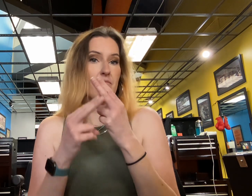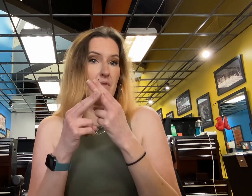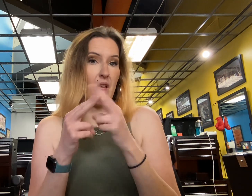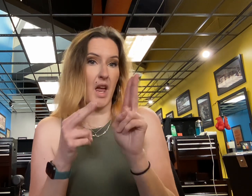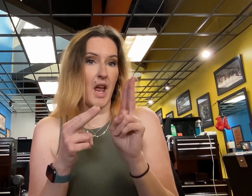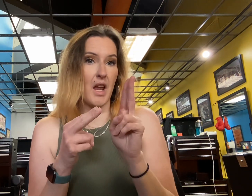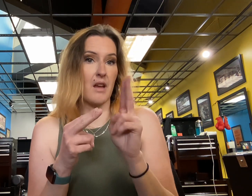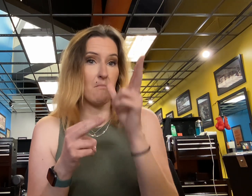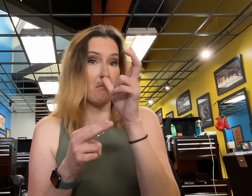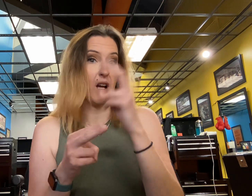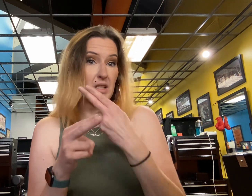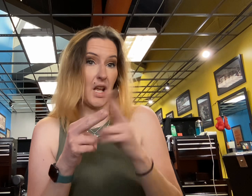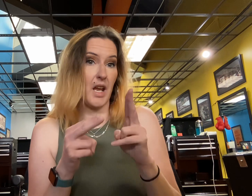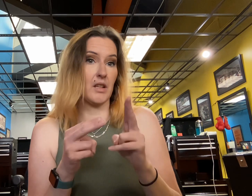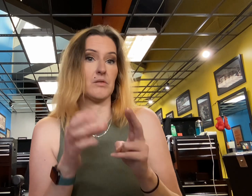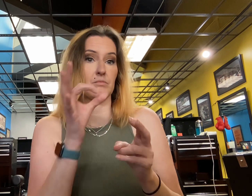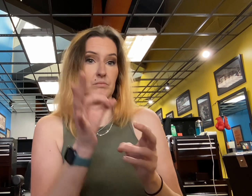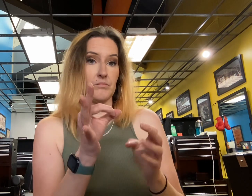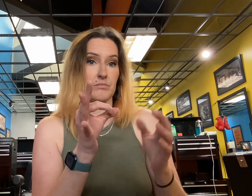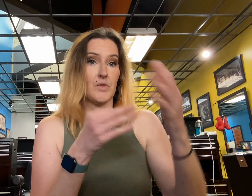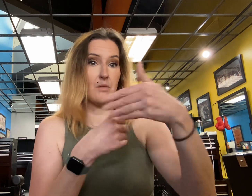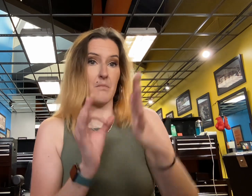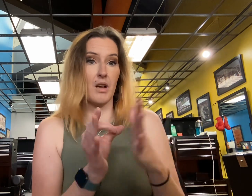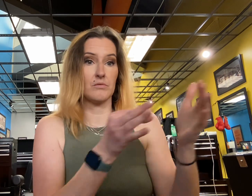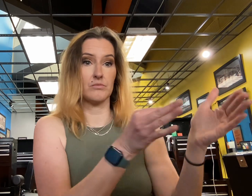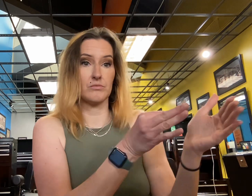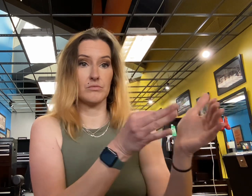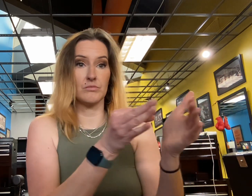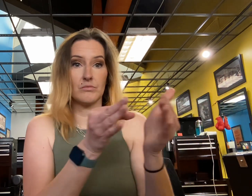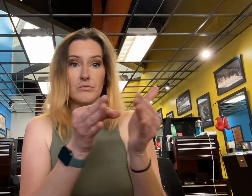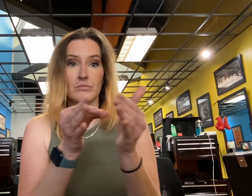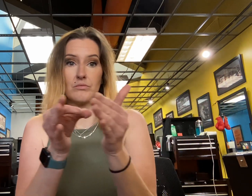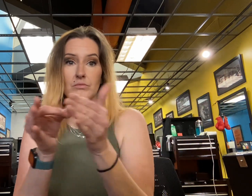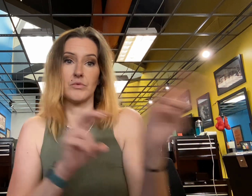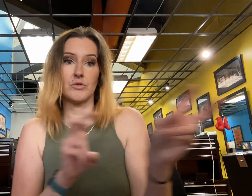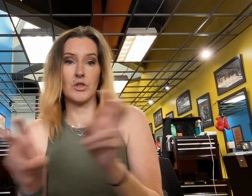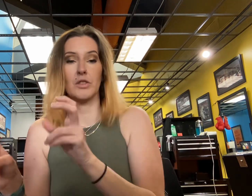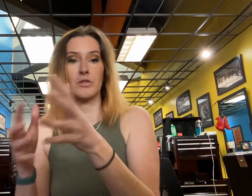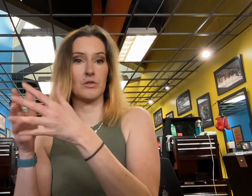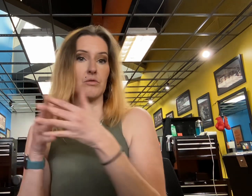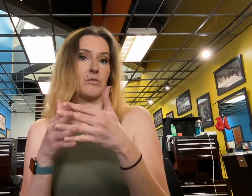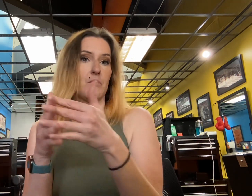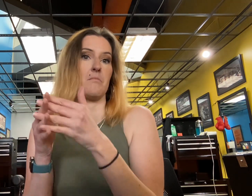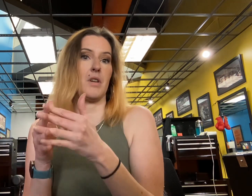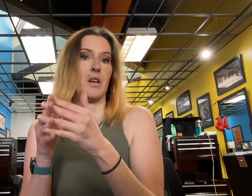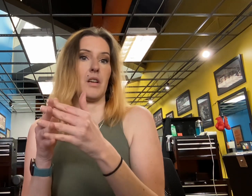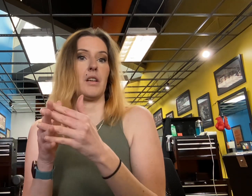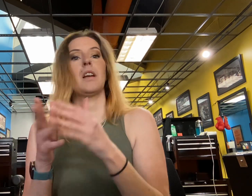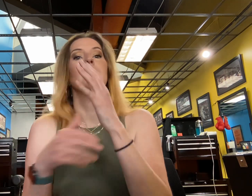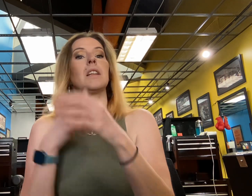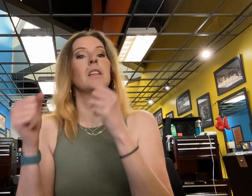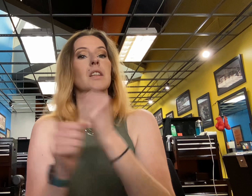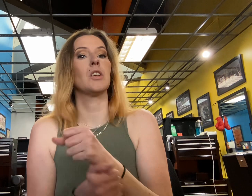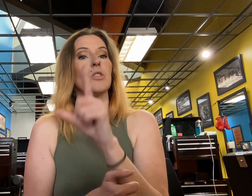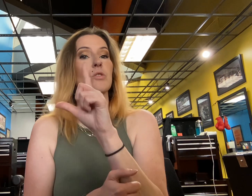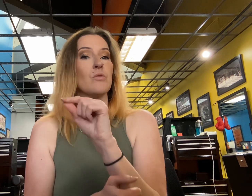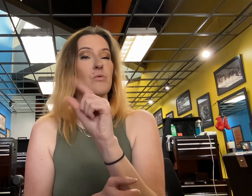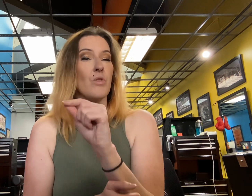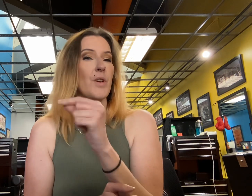2014. At that time, researchers tried to contain the population and potentially wipe it out entirely. The state quarantined the